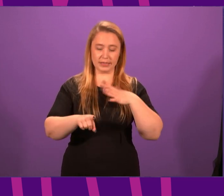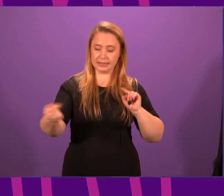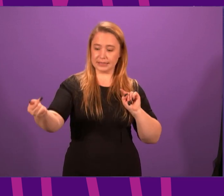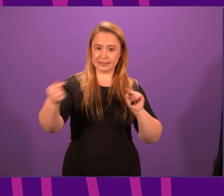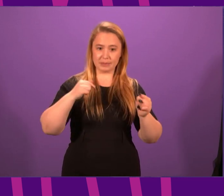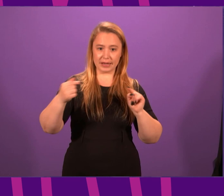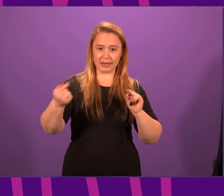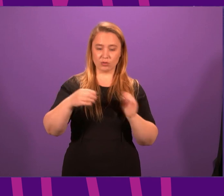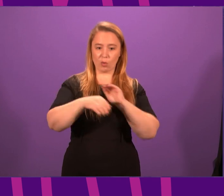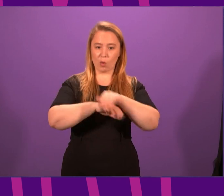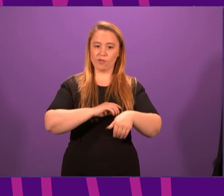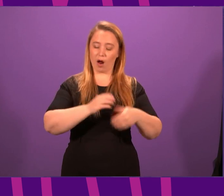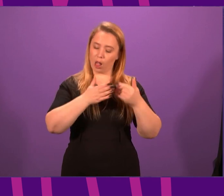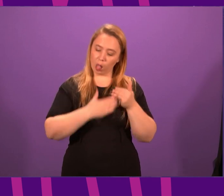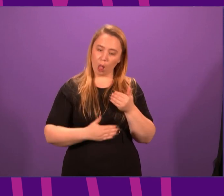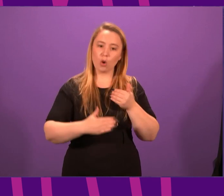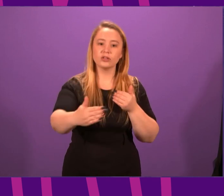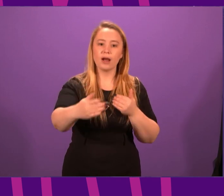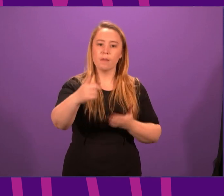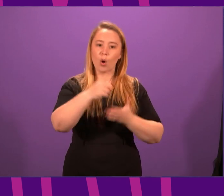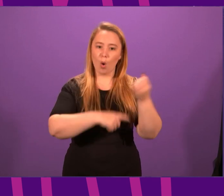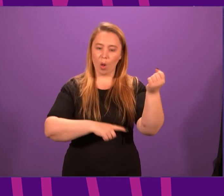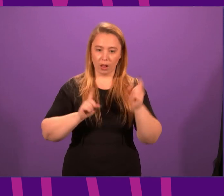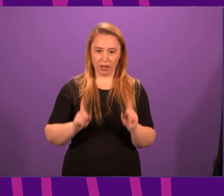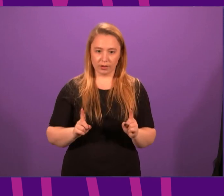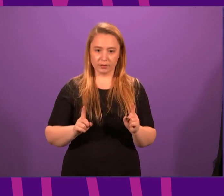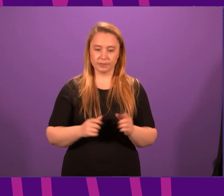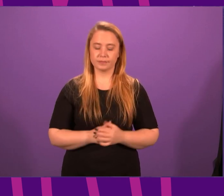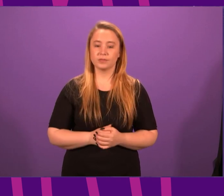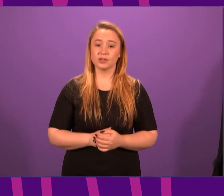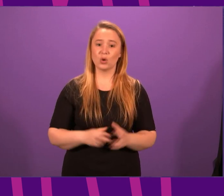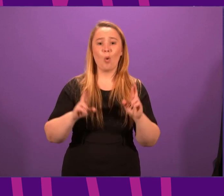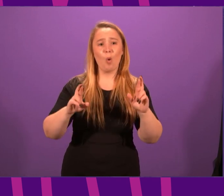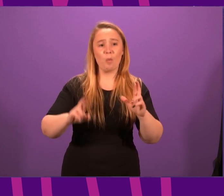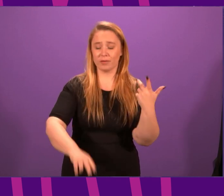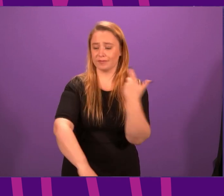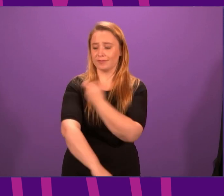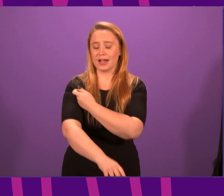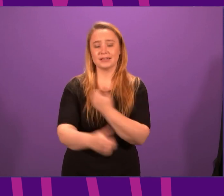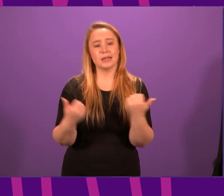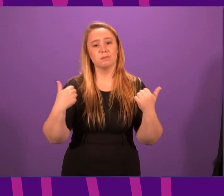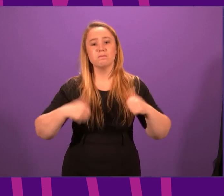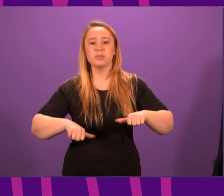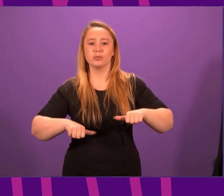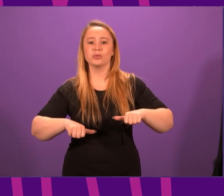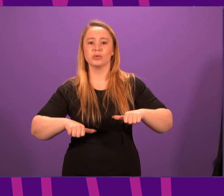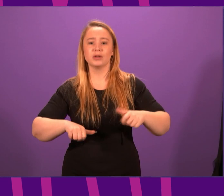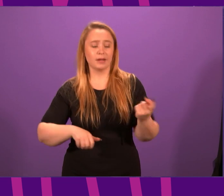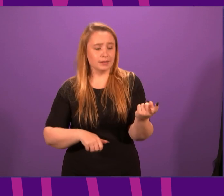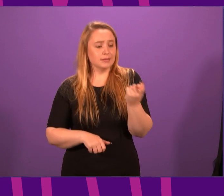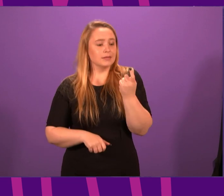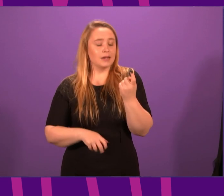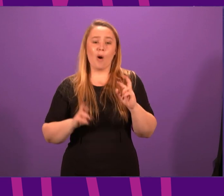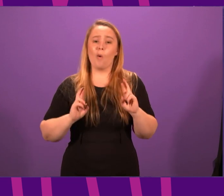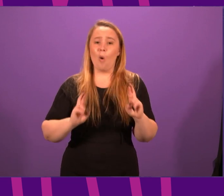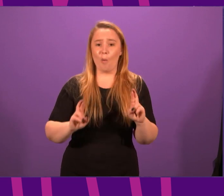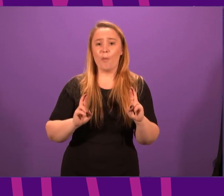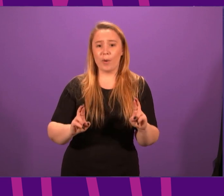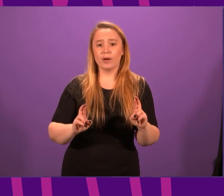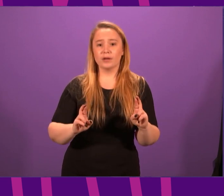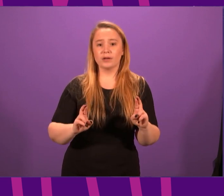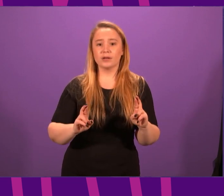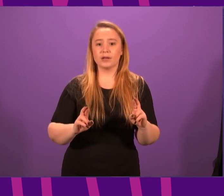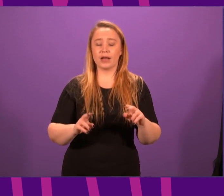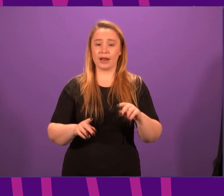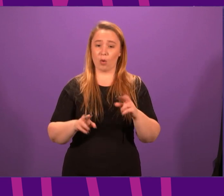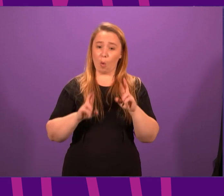on the longer term goal. Of course, we hope for the vaccine. We hope that that is forthcoming and we suppress it until